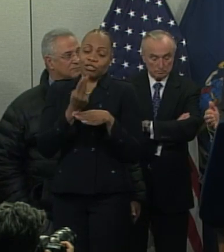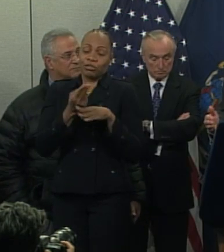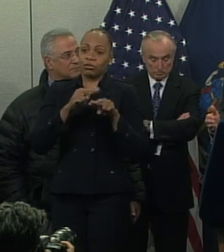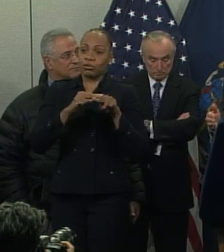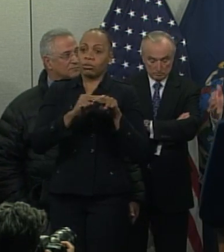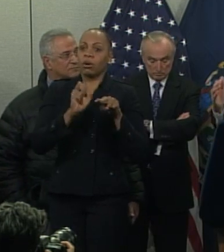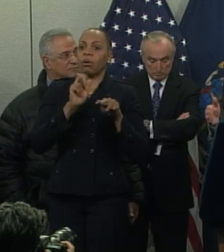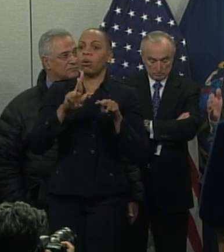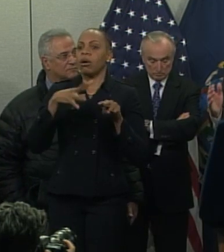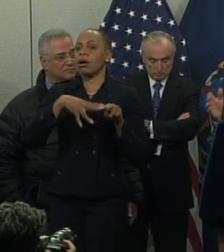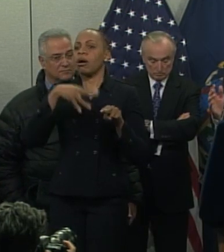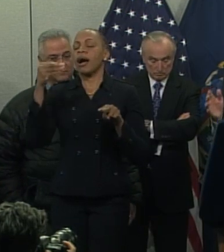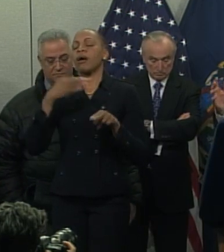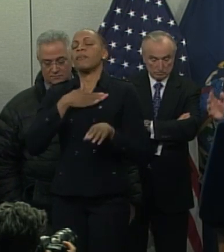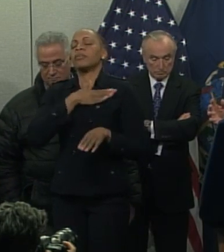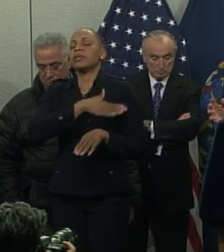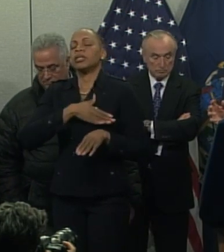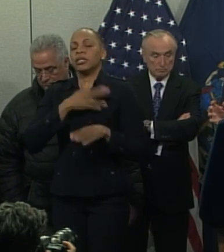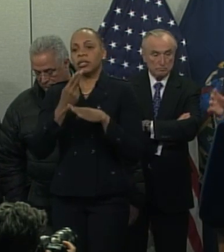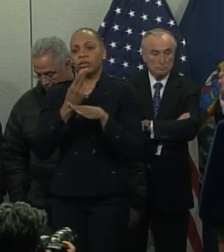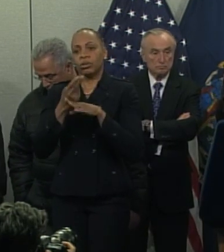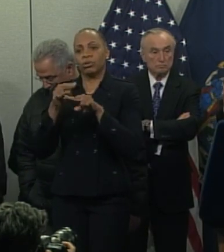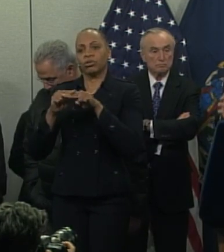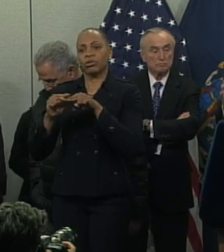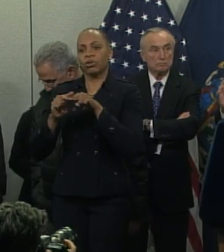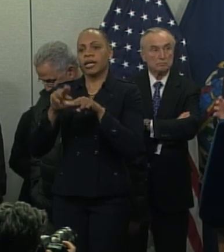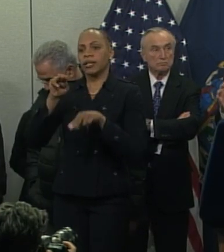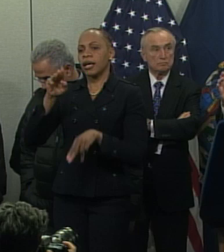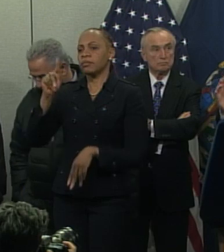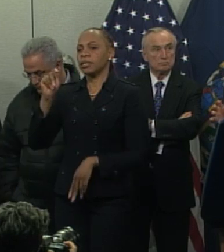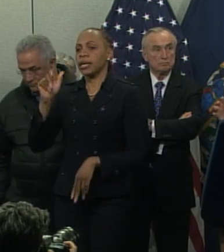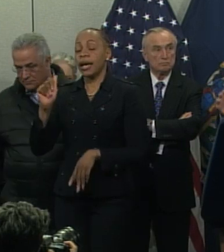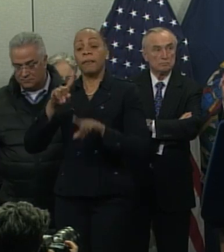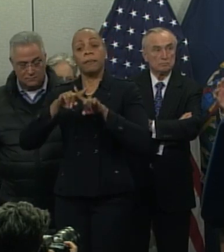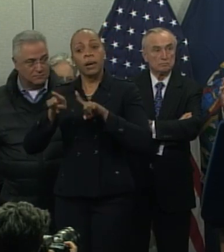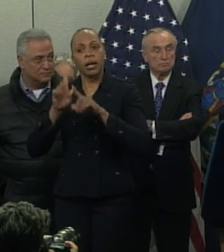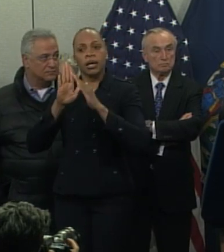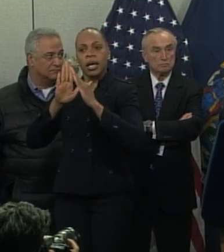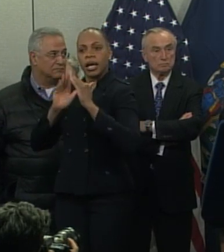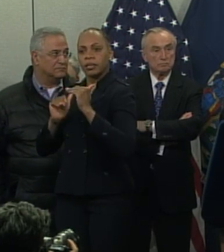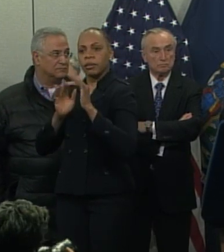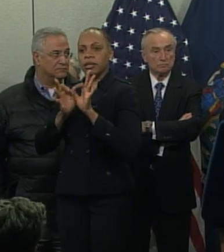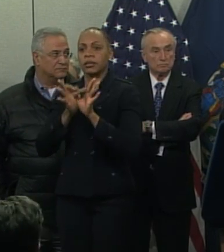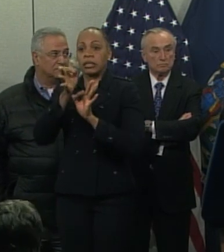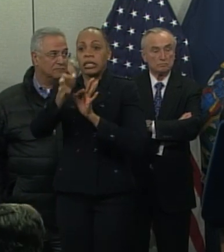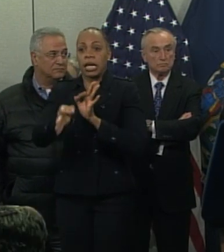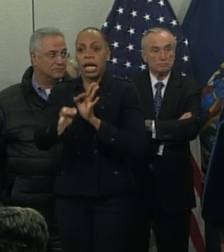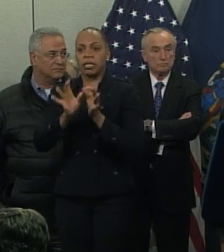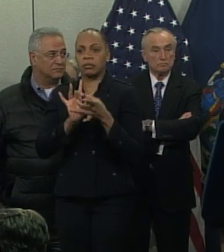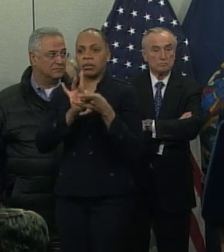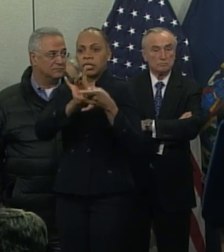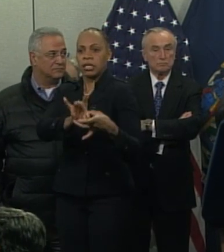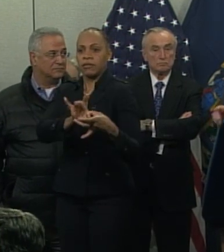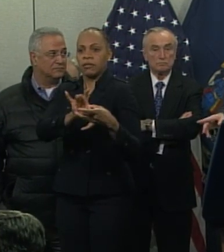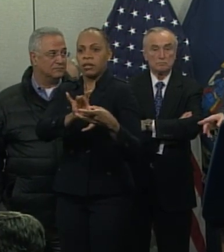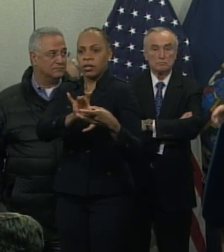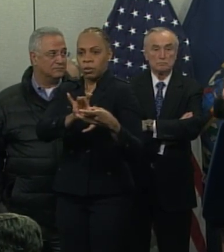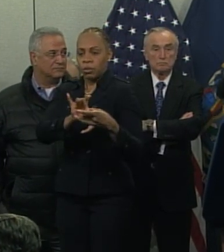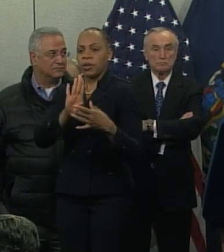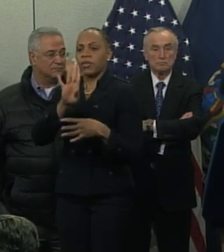you have to go out, please use mass transit, but do expect some delays, again, particularly with buses and elevated